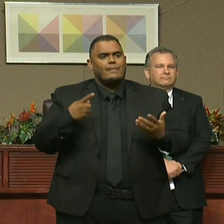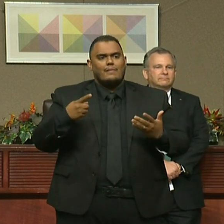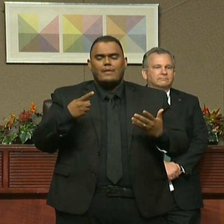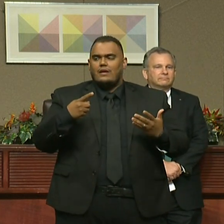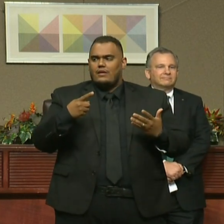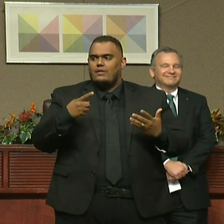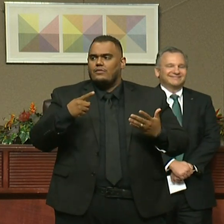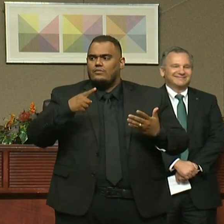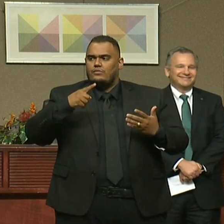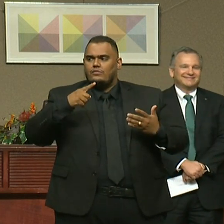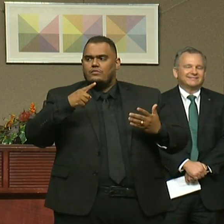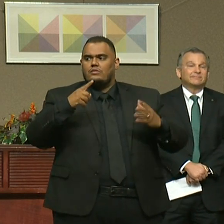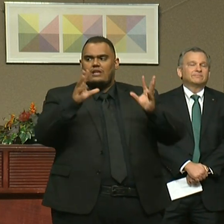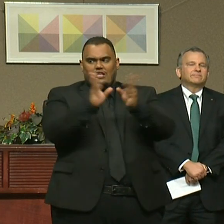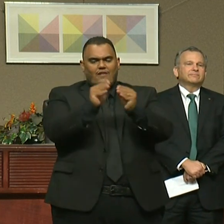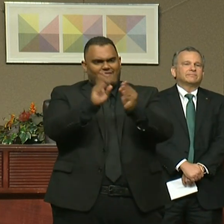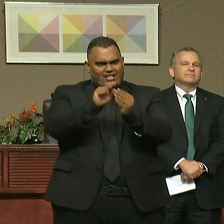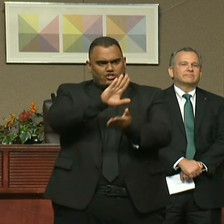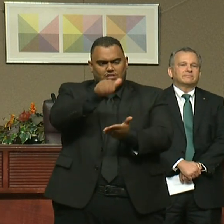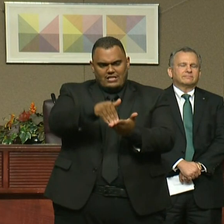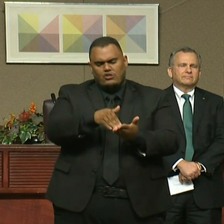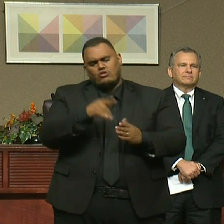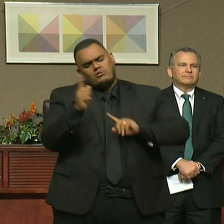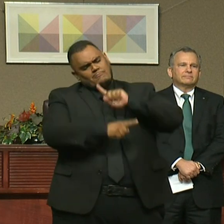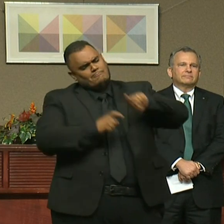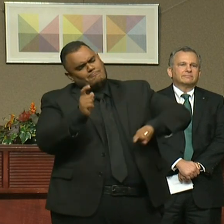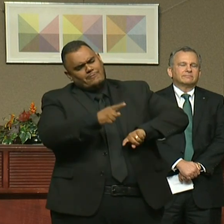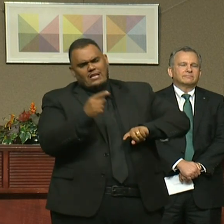couple more. Sorry. Okay.